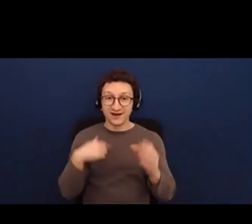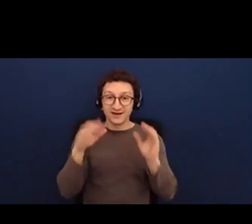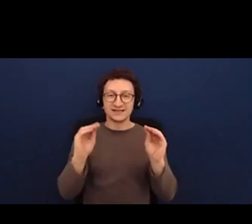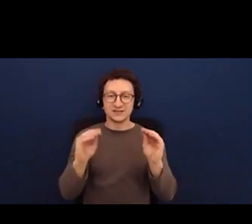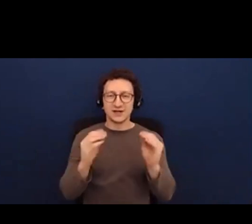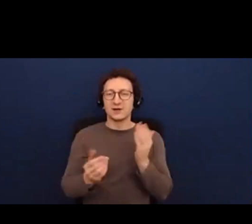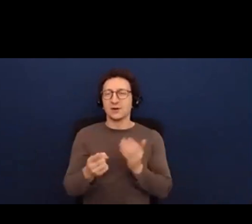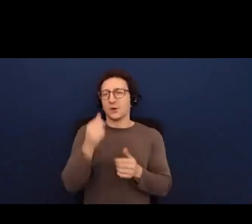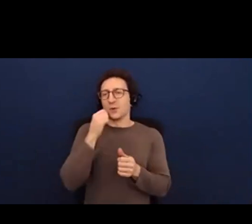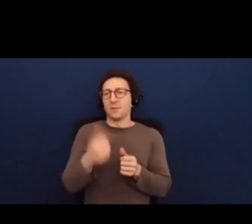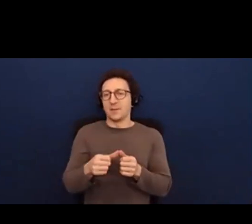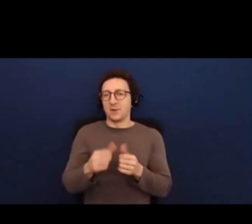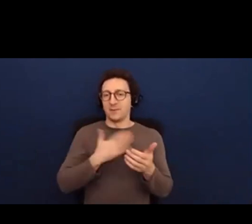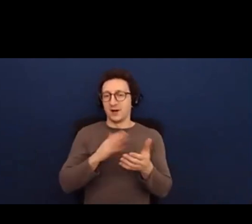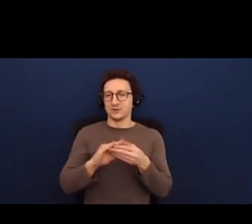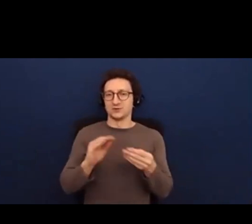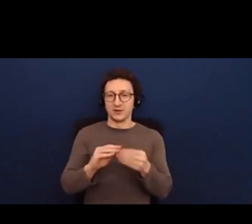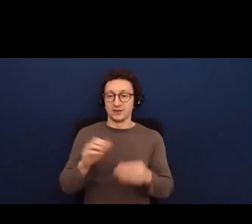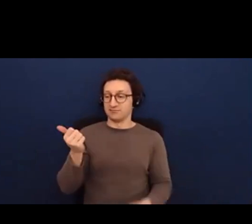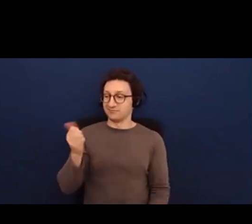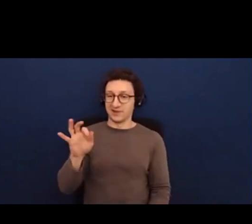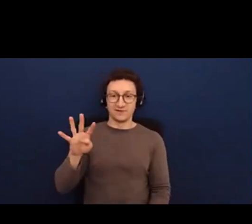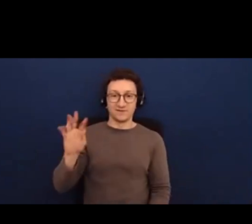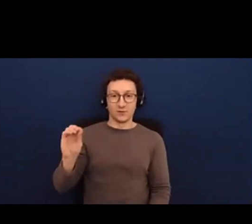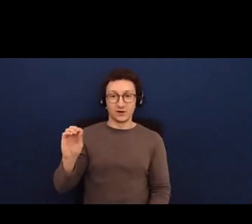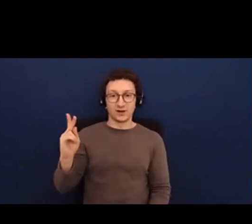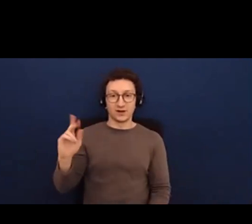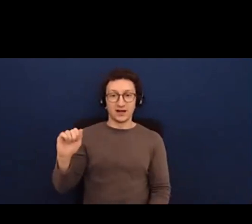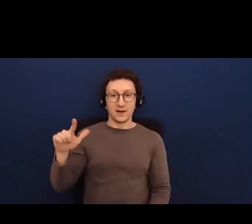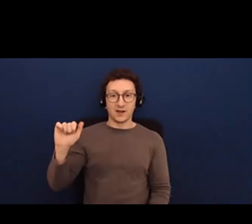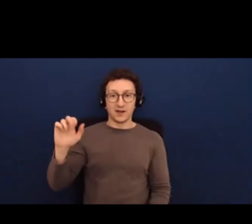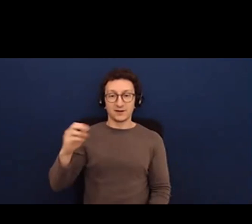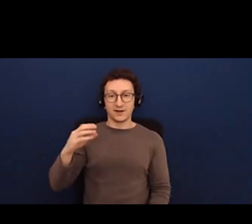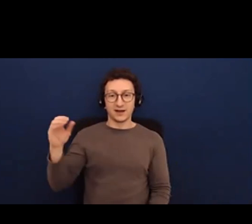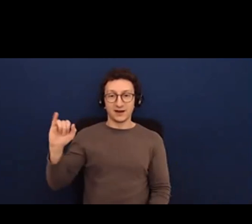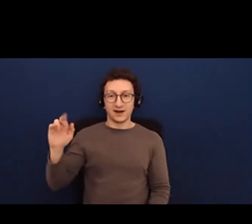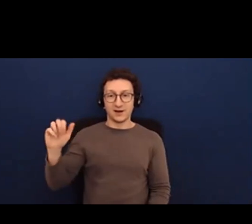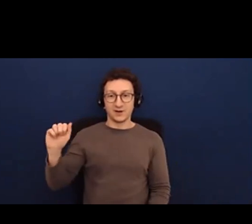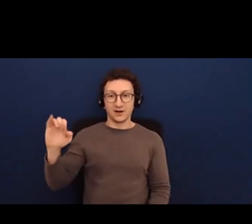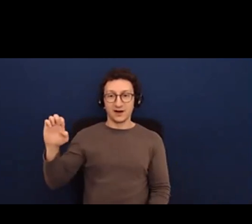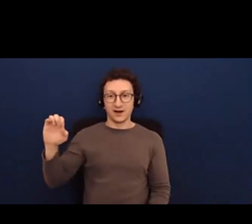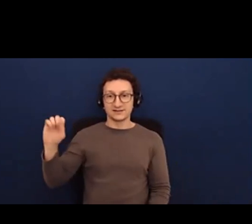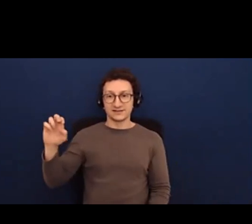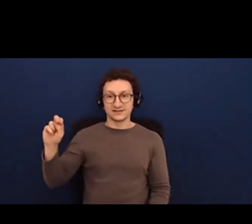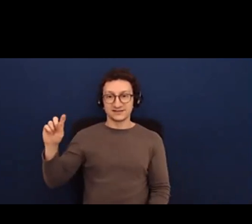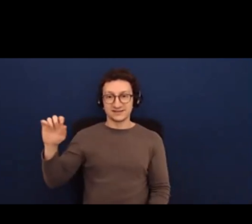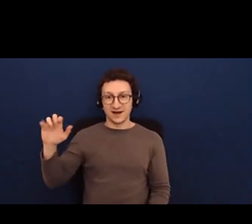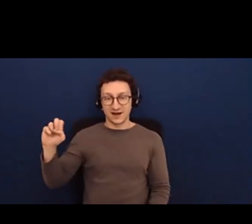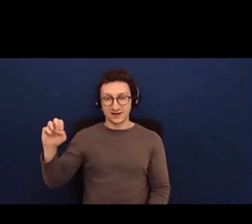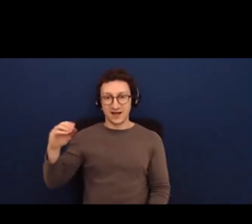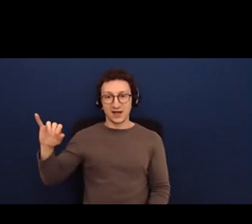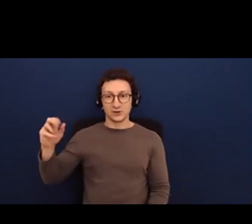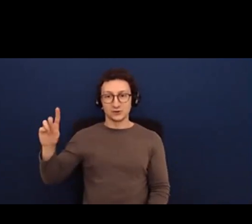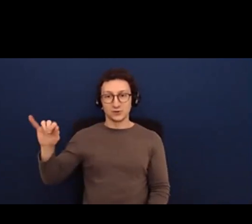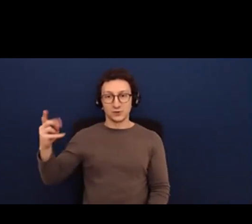in 1940 at the Jersey Shore with Ira Eisenstein, his son-in-law, and Judith Eisenstein,